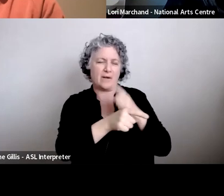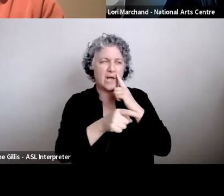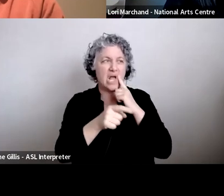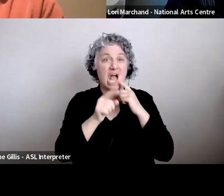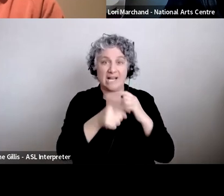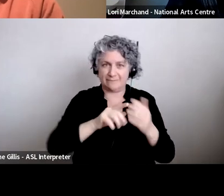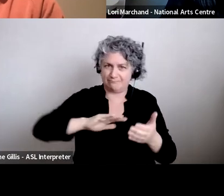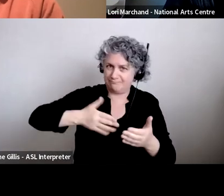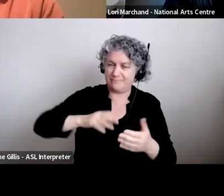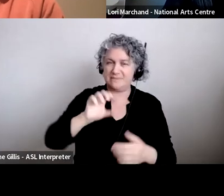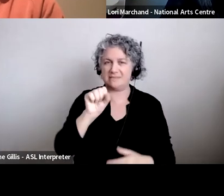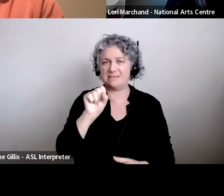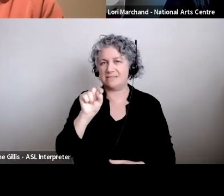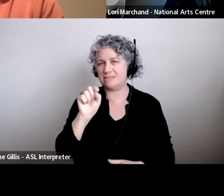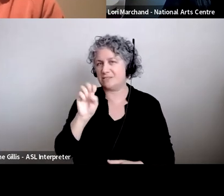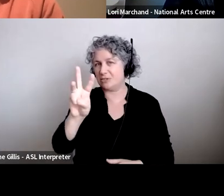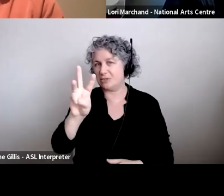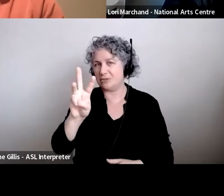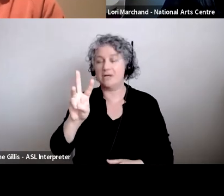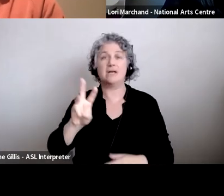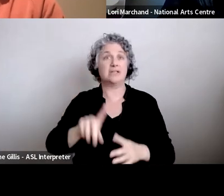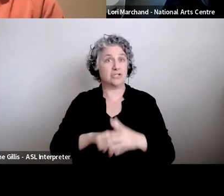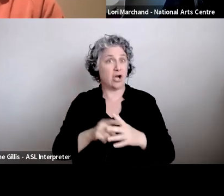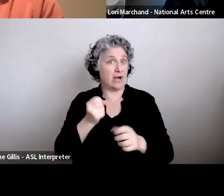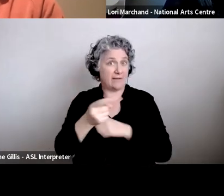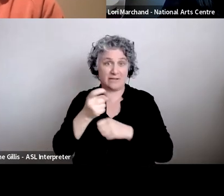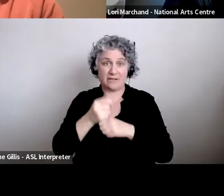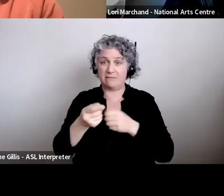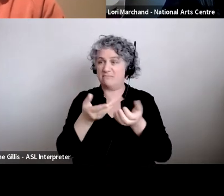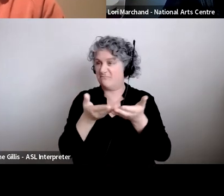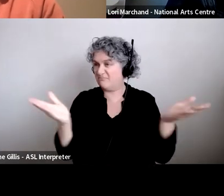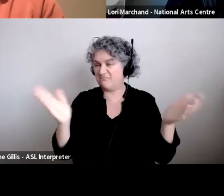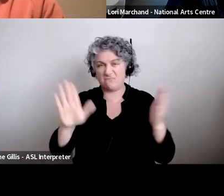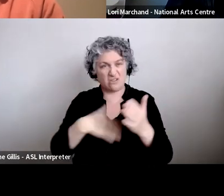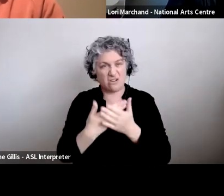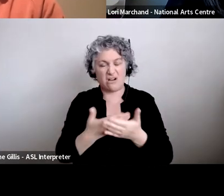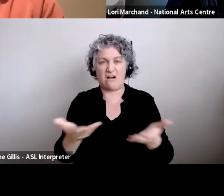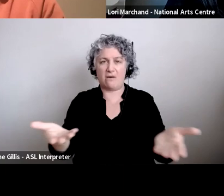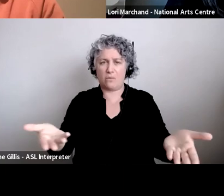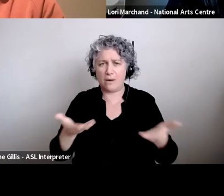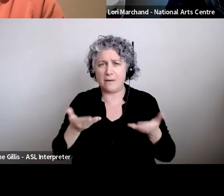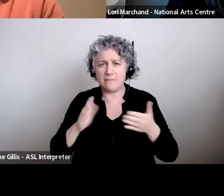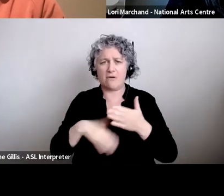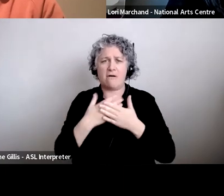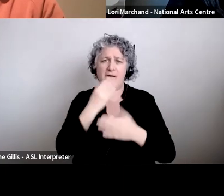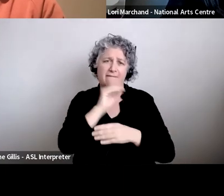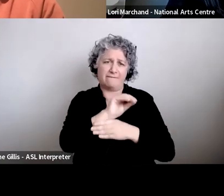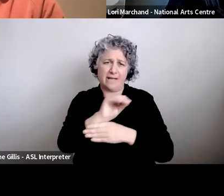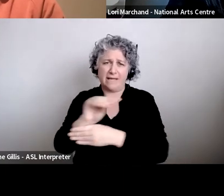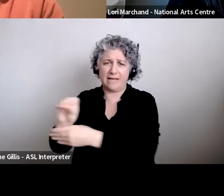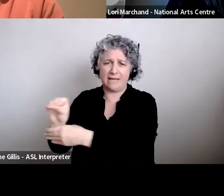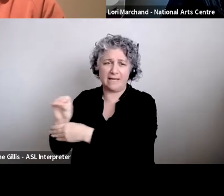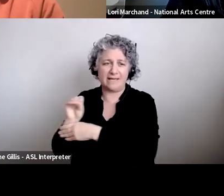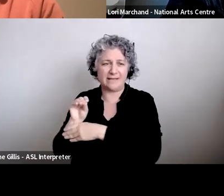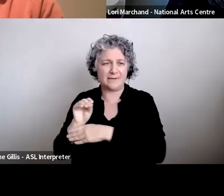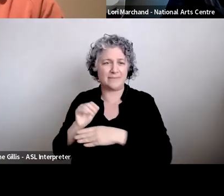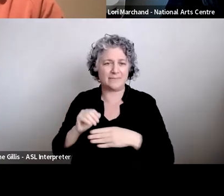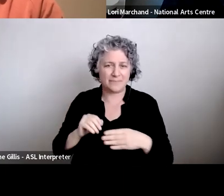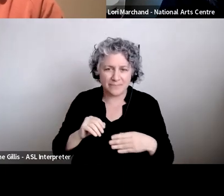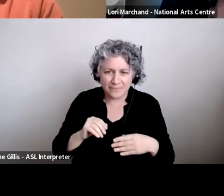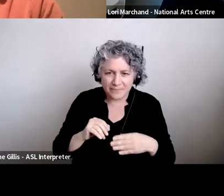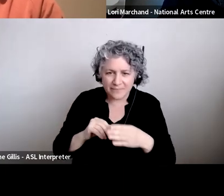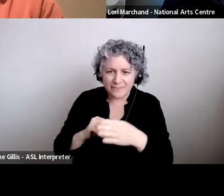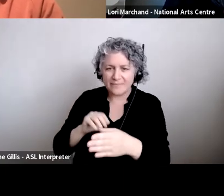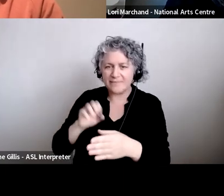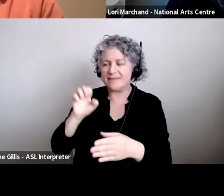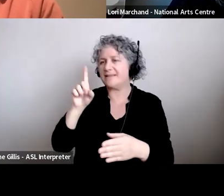Start every year with a community feast. Everybody's welcome. Everybody's fed. We Amazing. feed everybody on opening night. So Matthew,